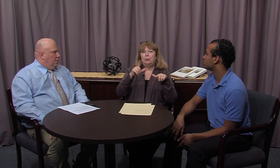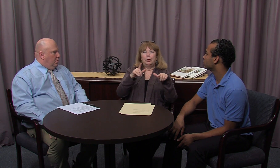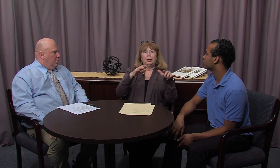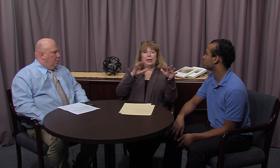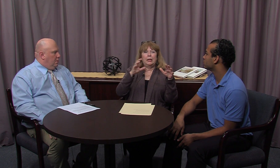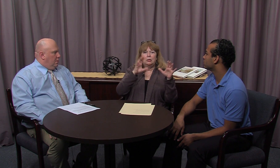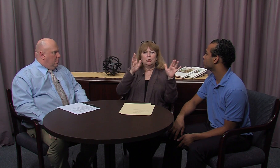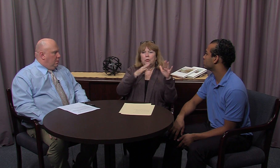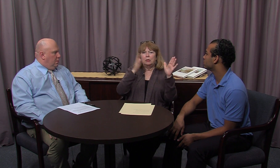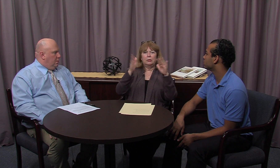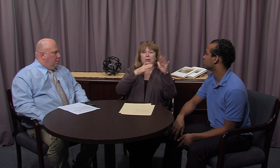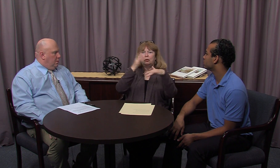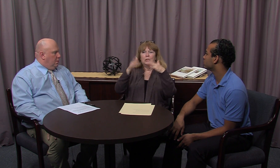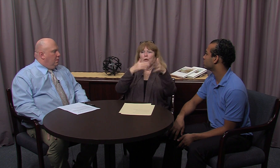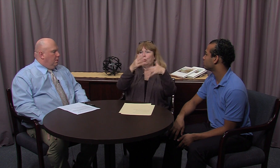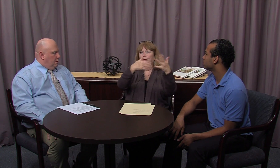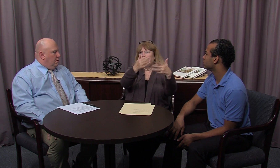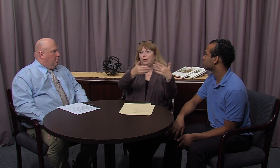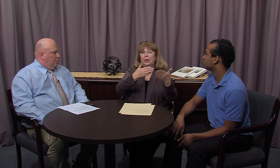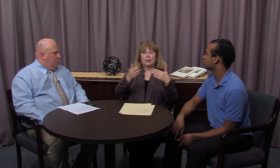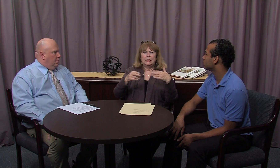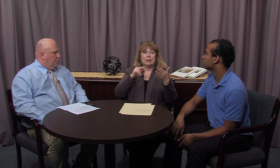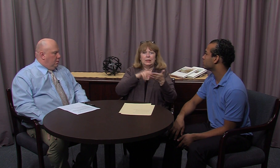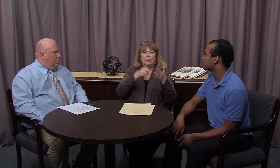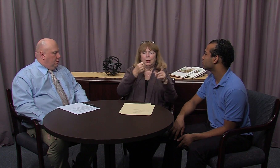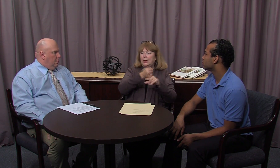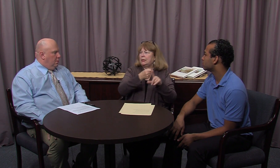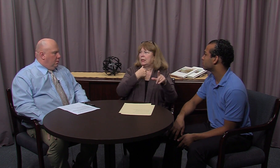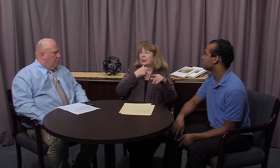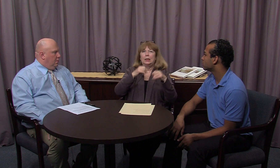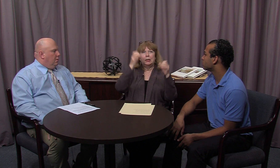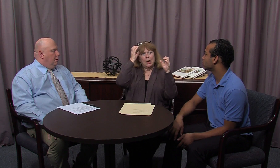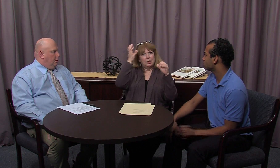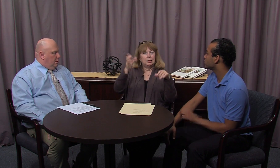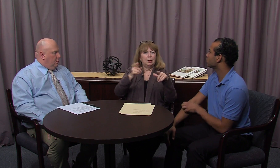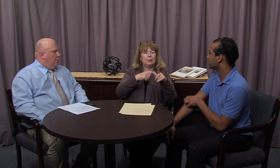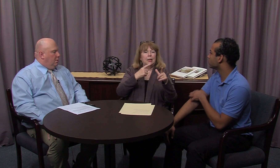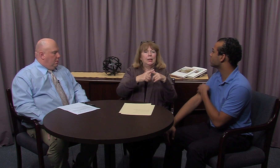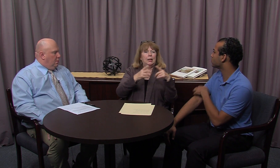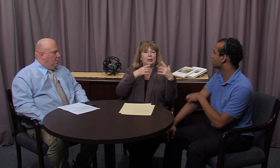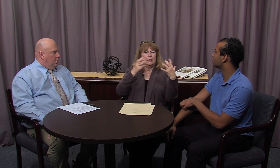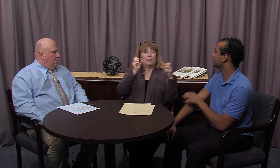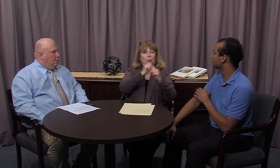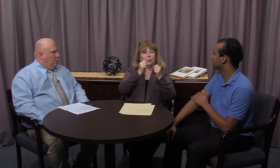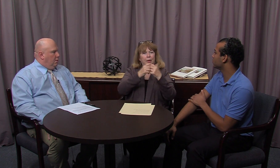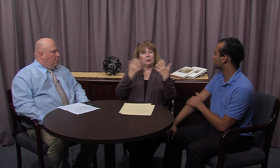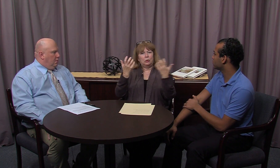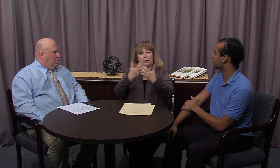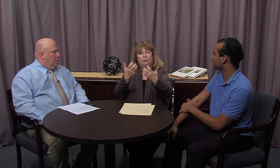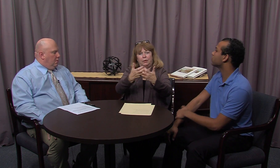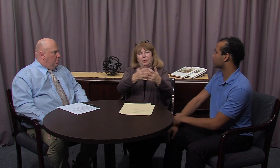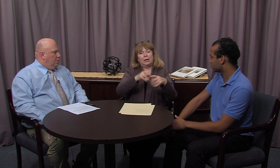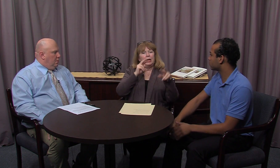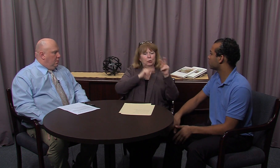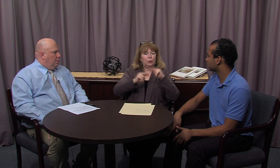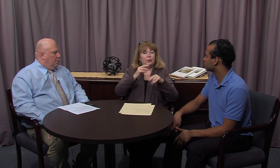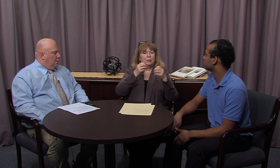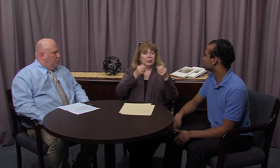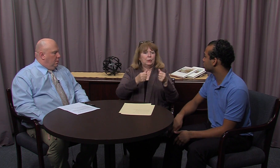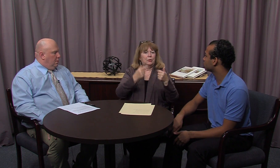library and just go through things and see what hits us. I get a concept, and then I work with that to try to fit that. I look at the material and